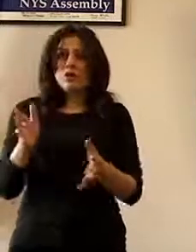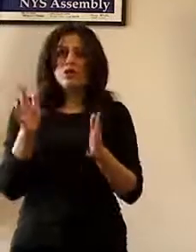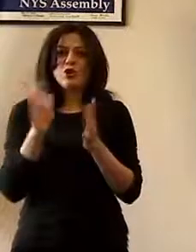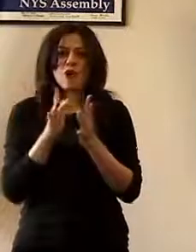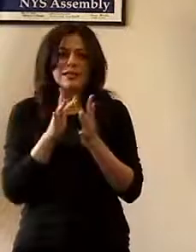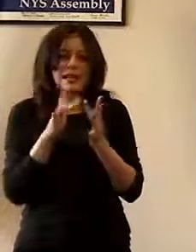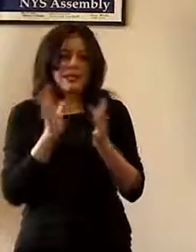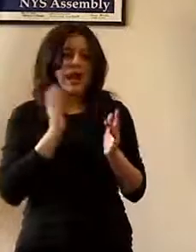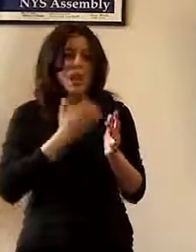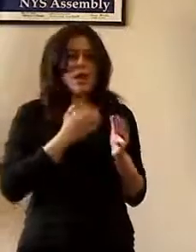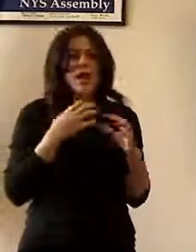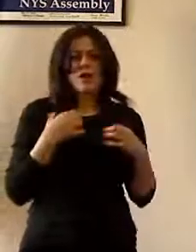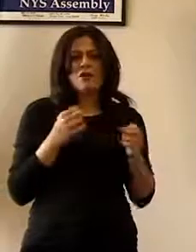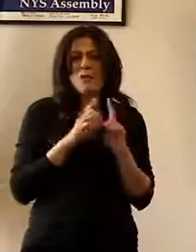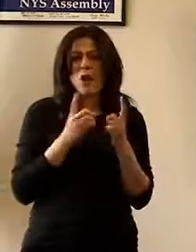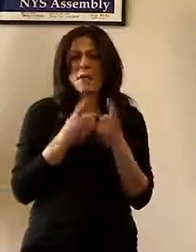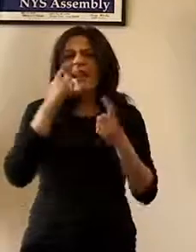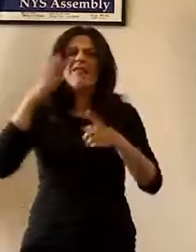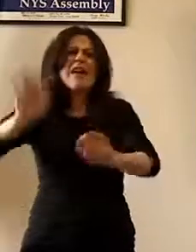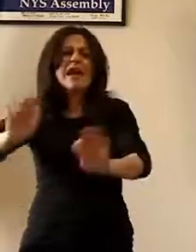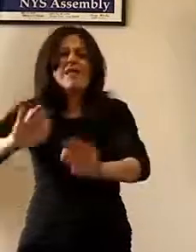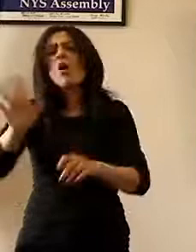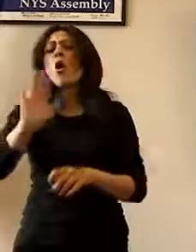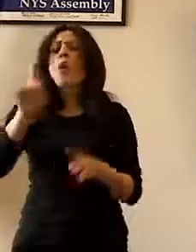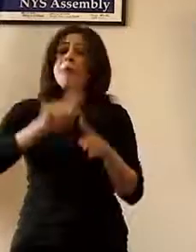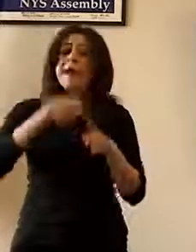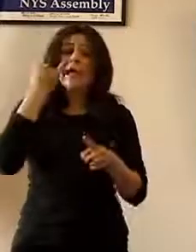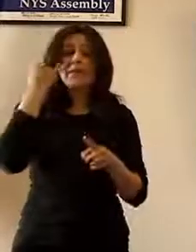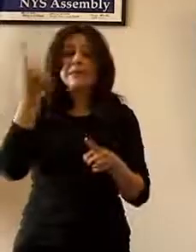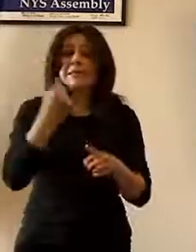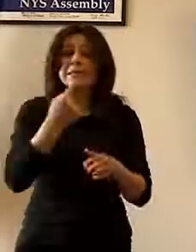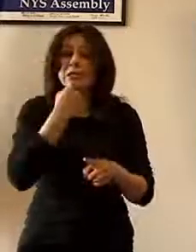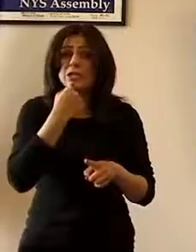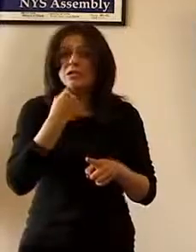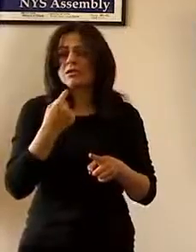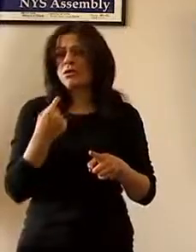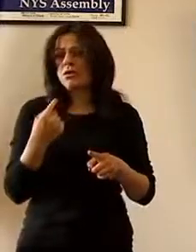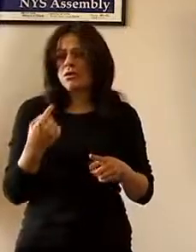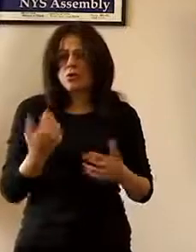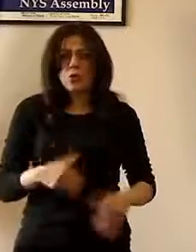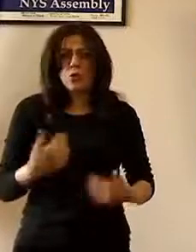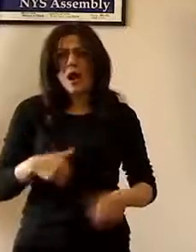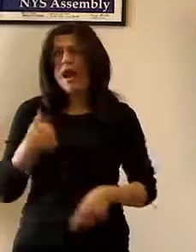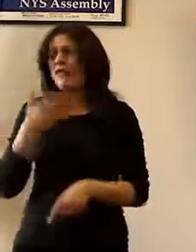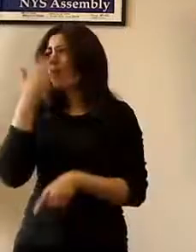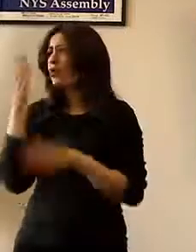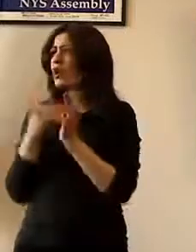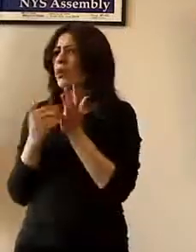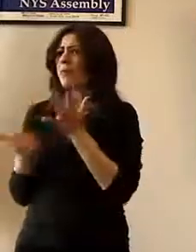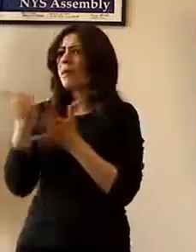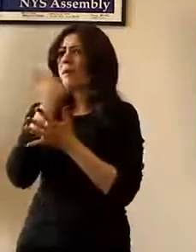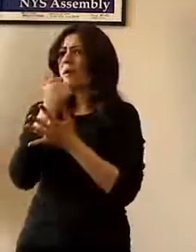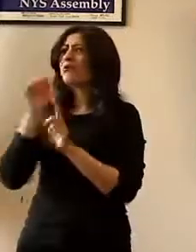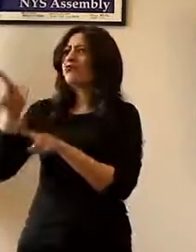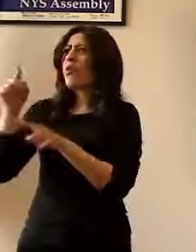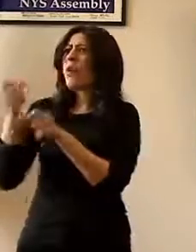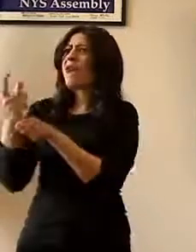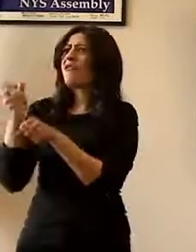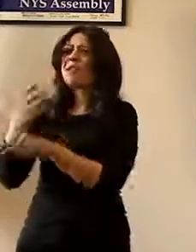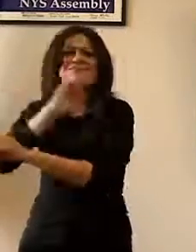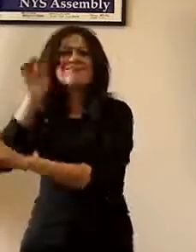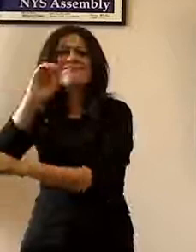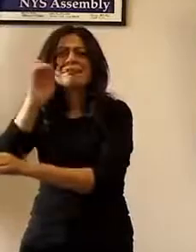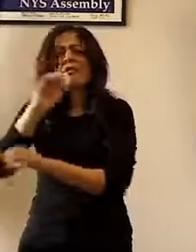frivolous sense, but if there's someone they need to report any particular concern to, but don't have a healthcare provider, who do they do that to? So if